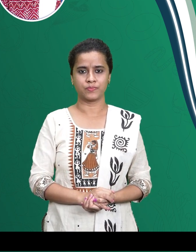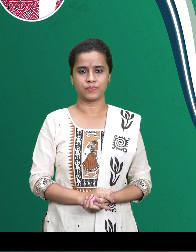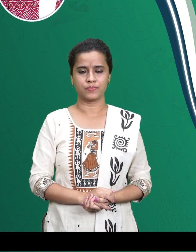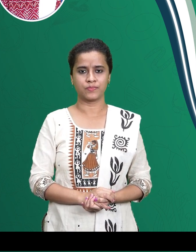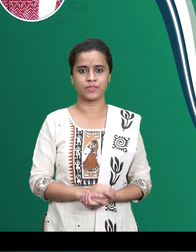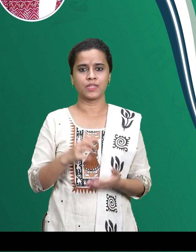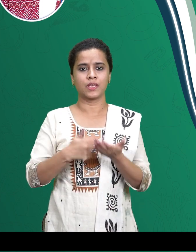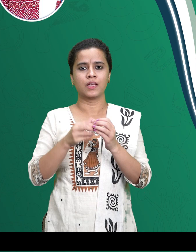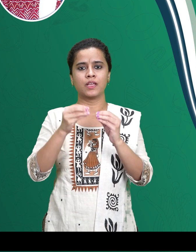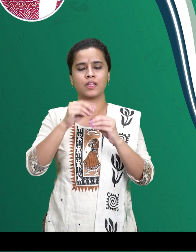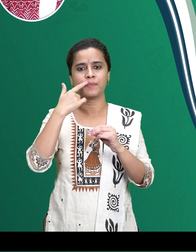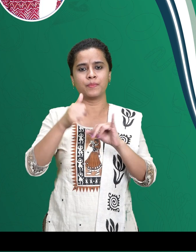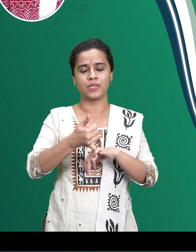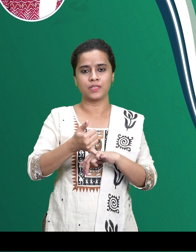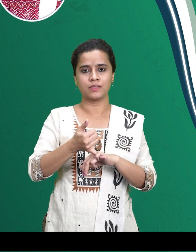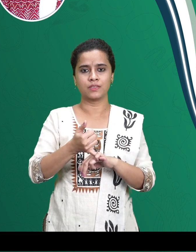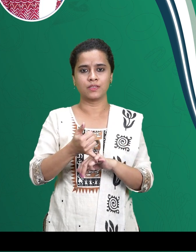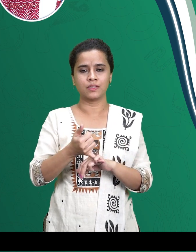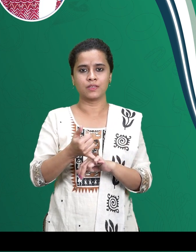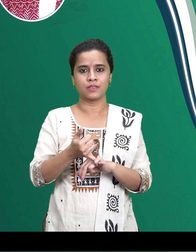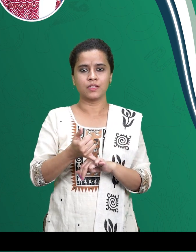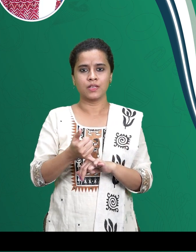Rabies is a fatal disease.